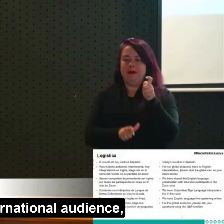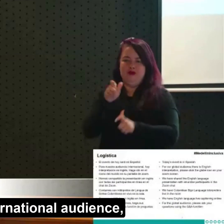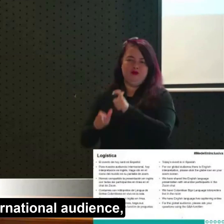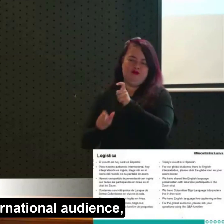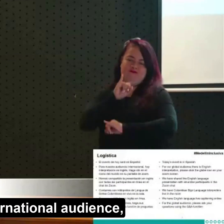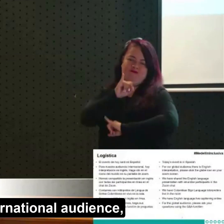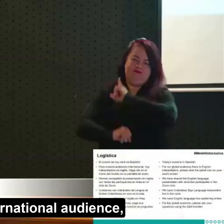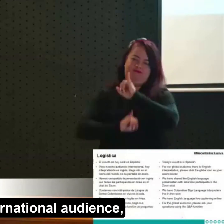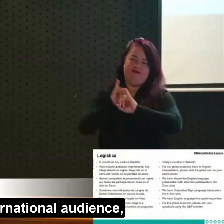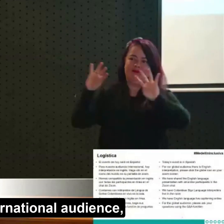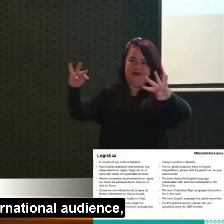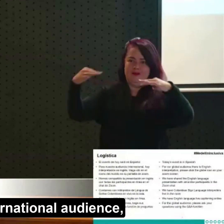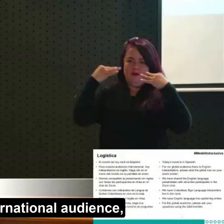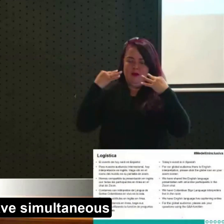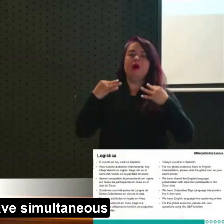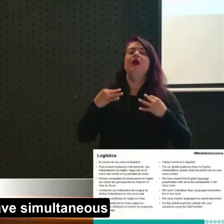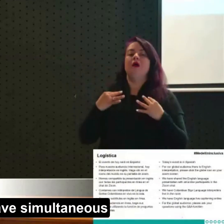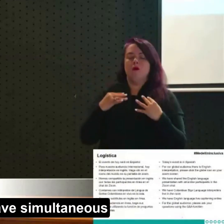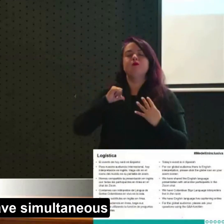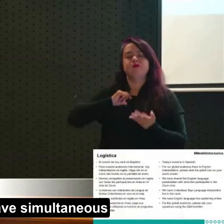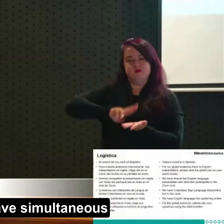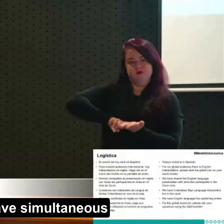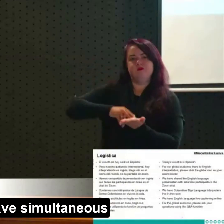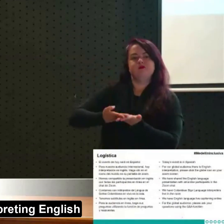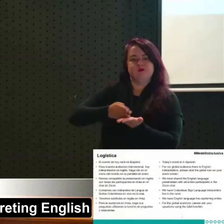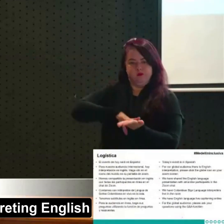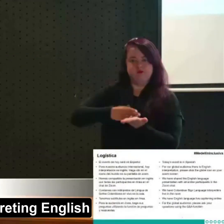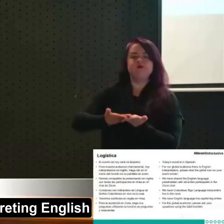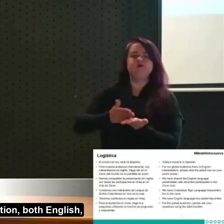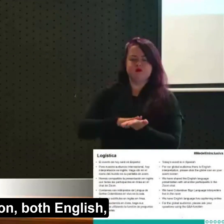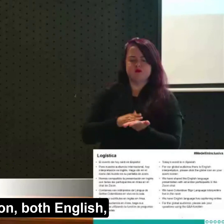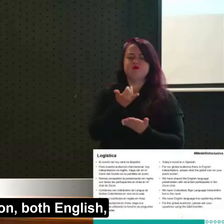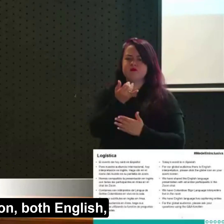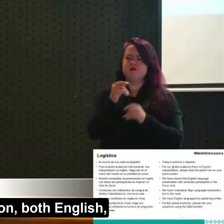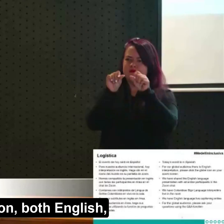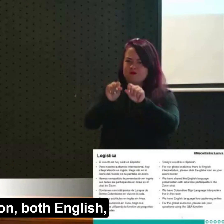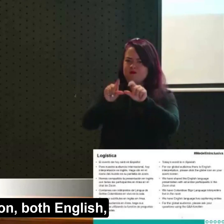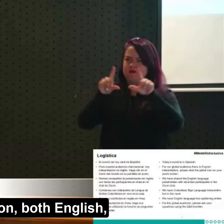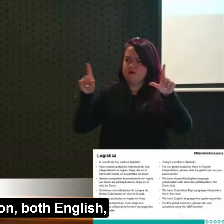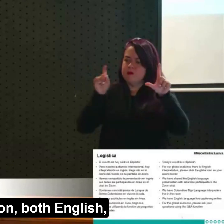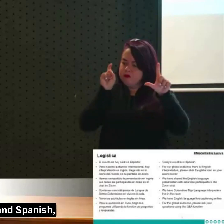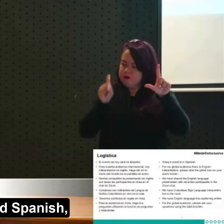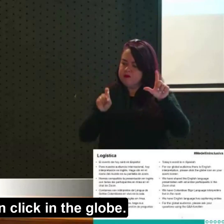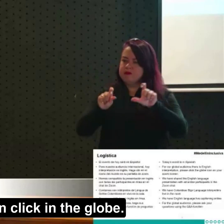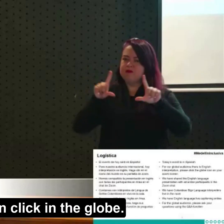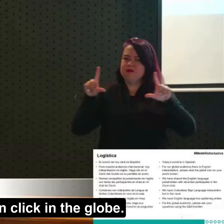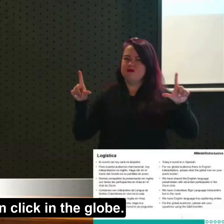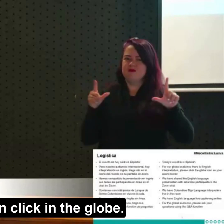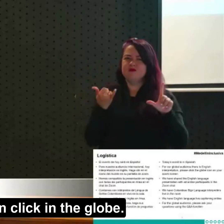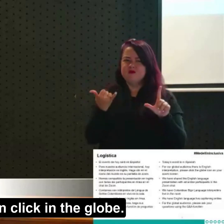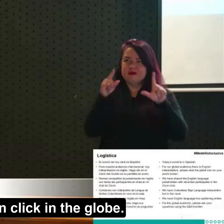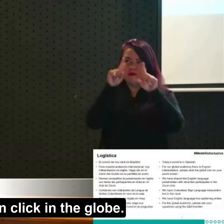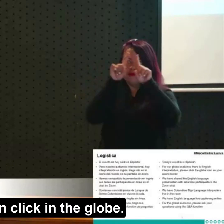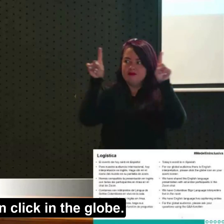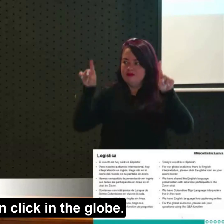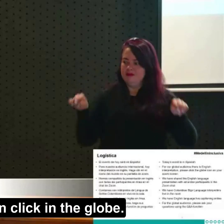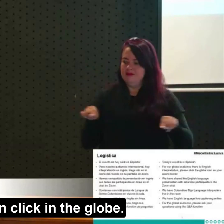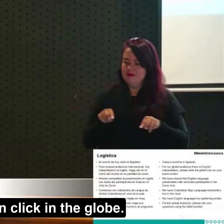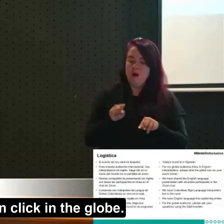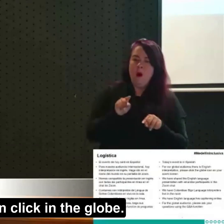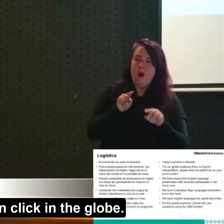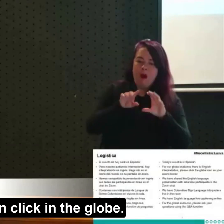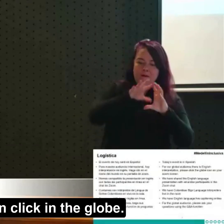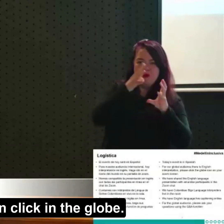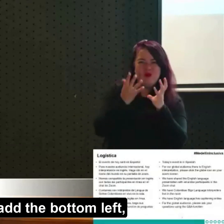For our international audience, we do have simultaneous interpreting or translation, both English and Spanish. And you can